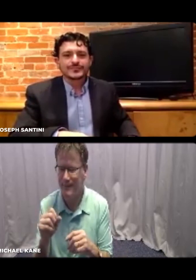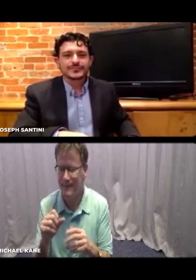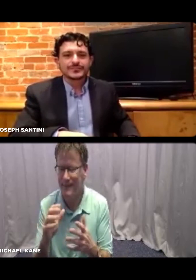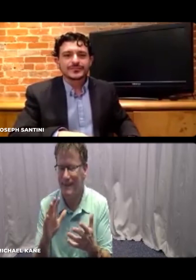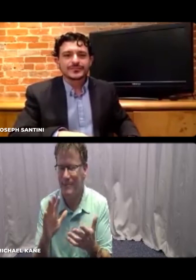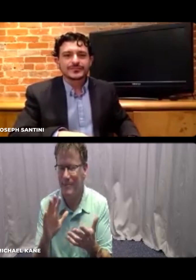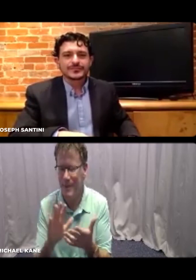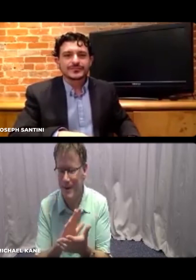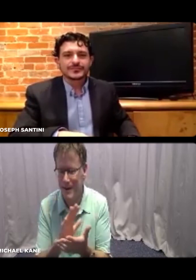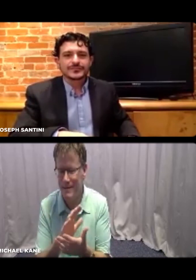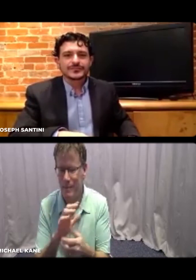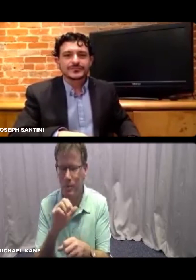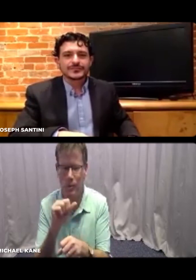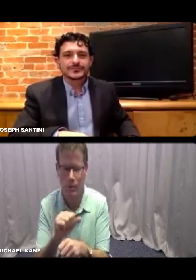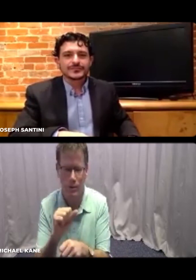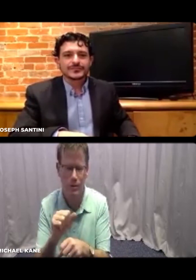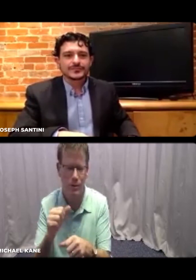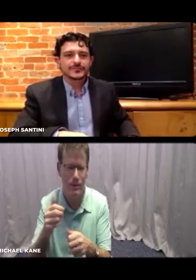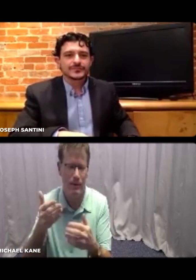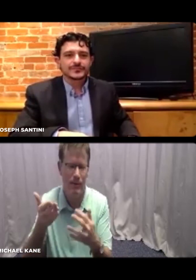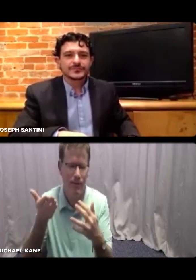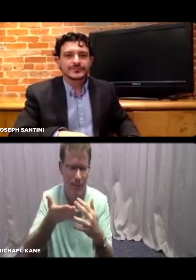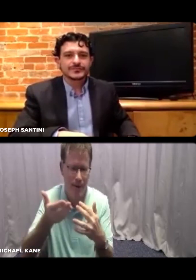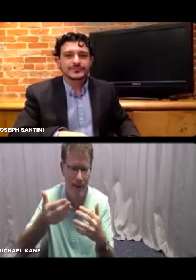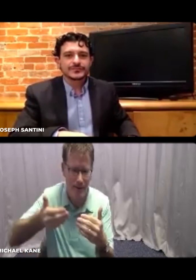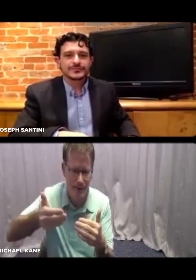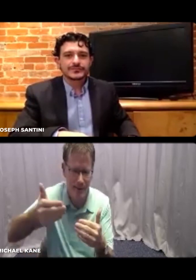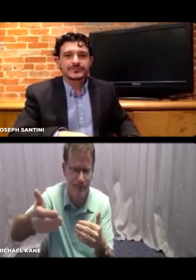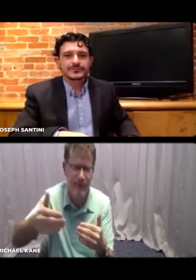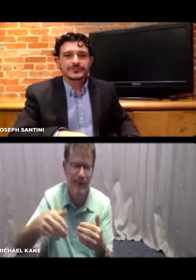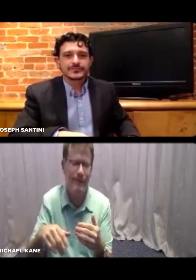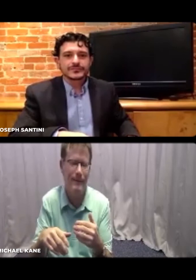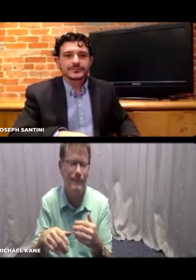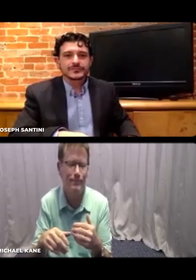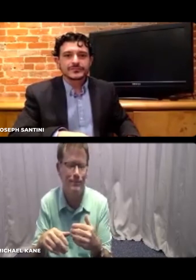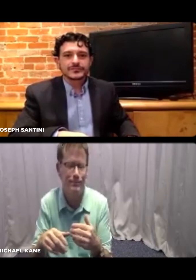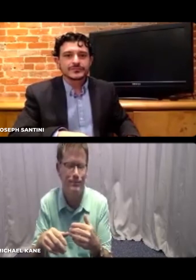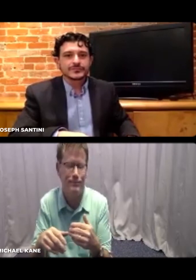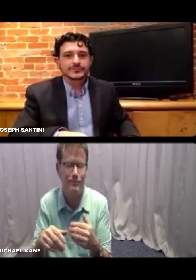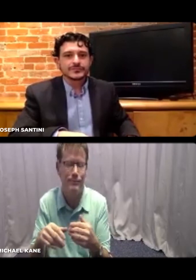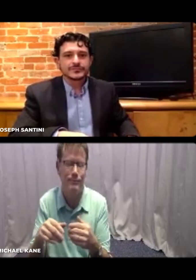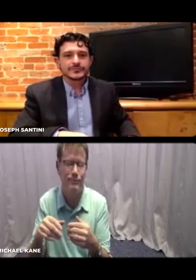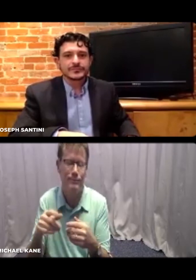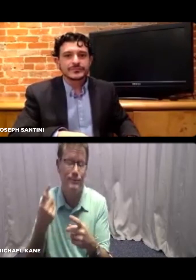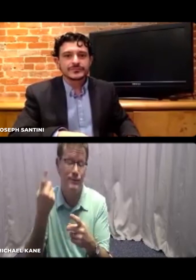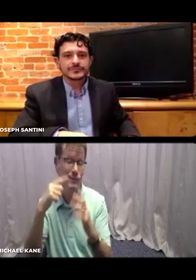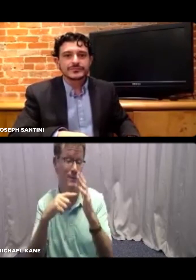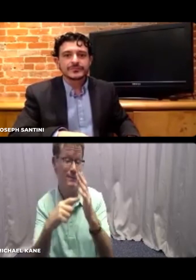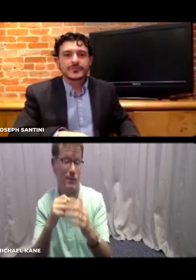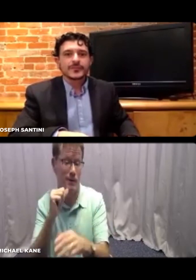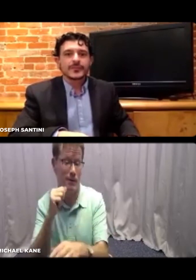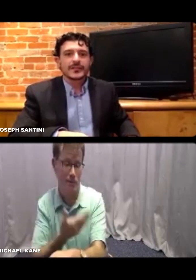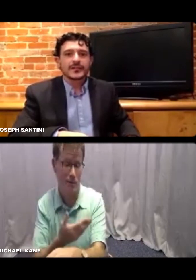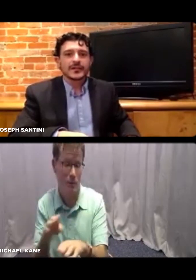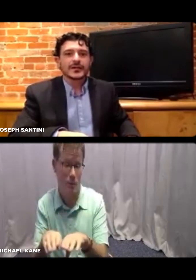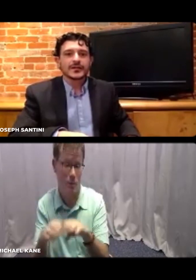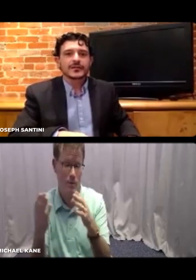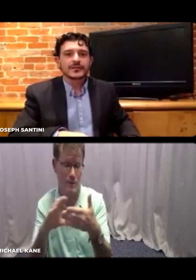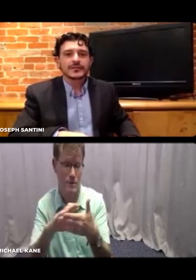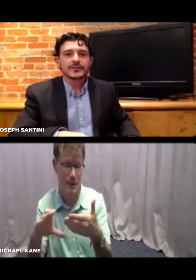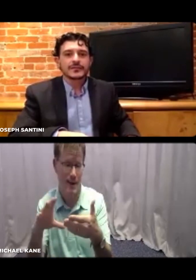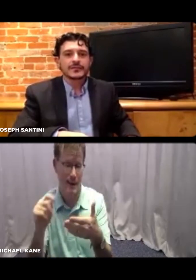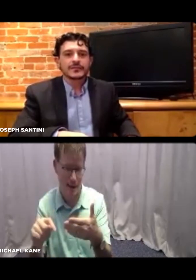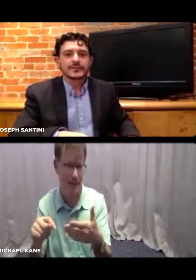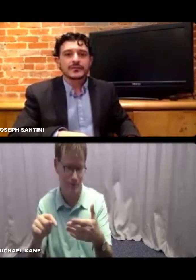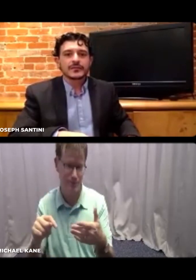Yes, having paperwork, important paperwork filed away is important. For example, my daughter who opened her checking account,